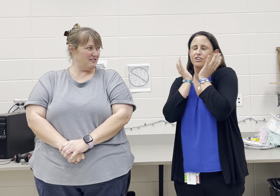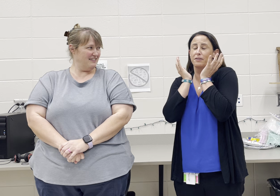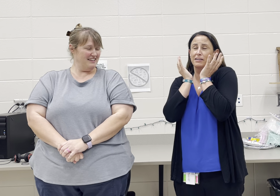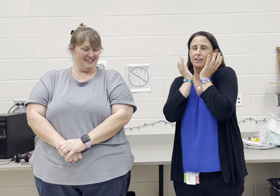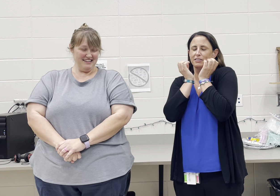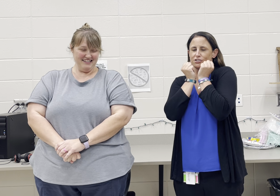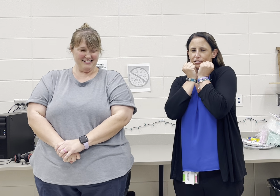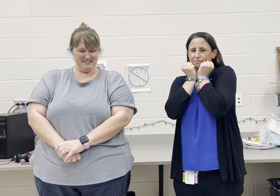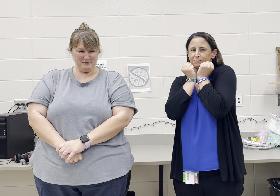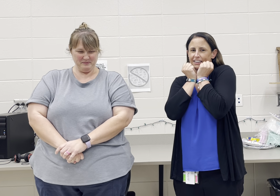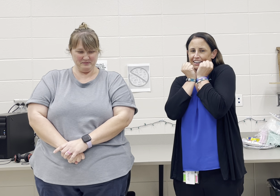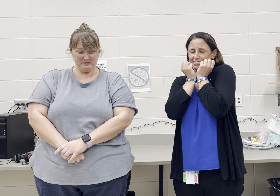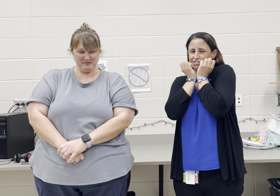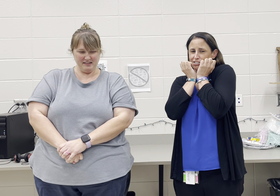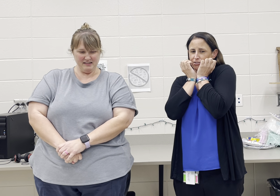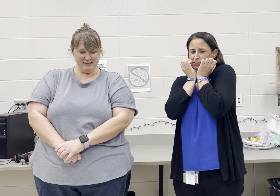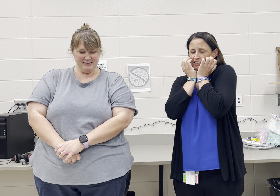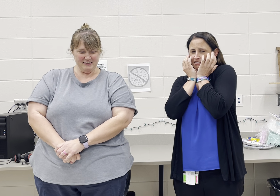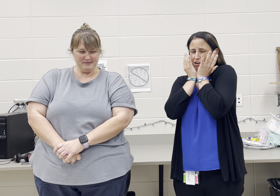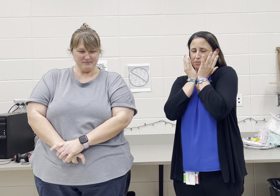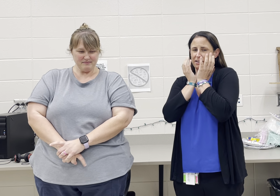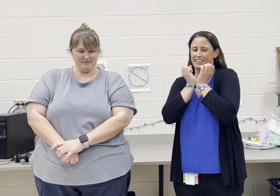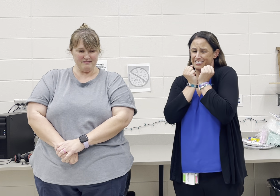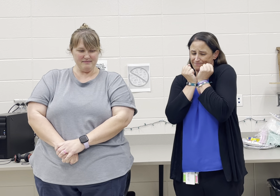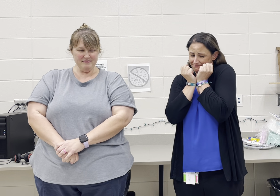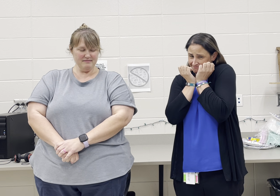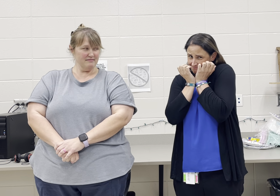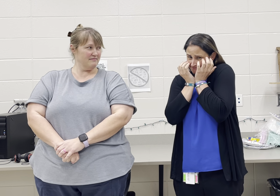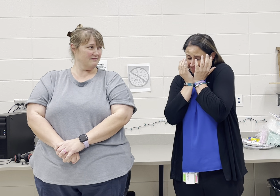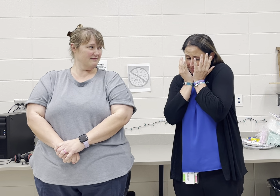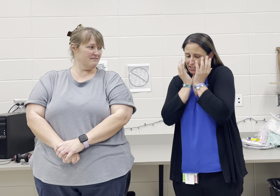my dominant shoulder, and I slowly open my hands. Blush.